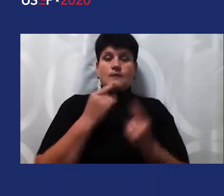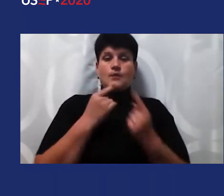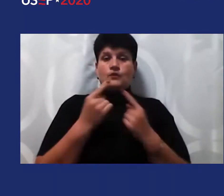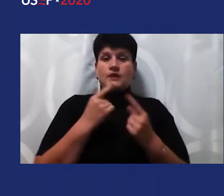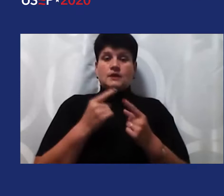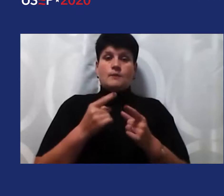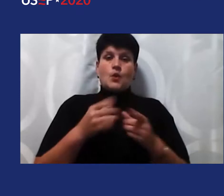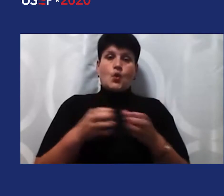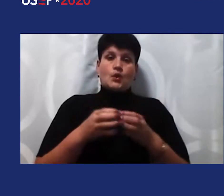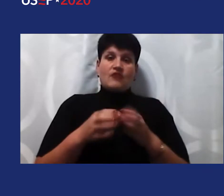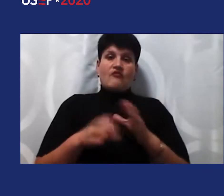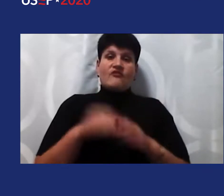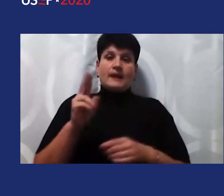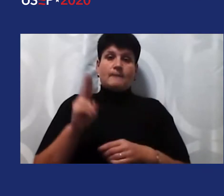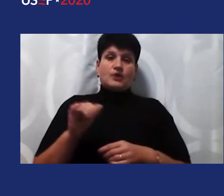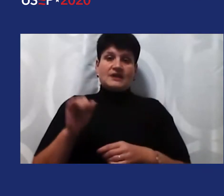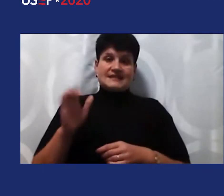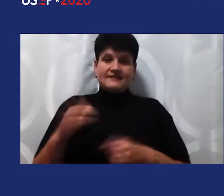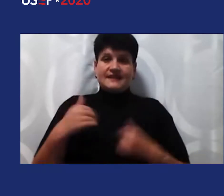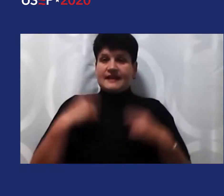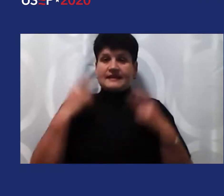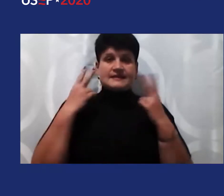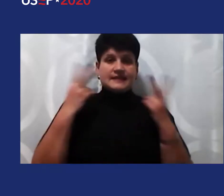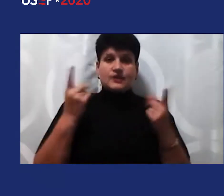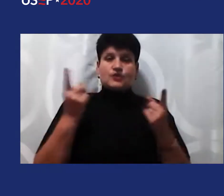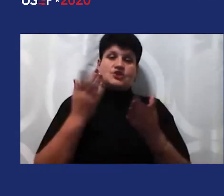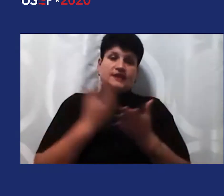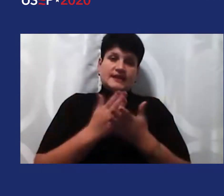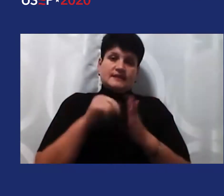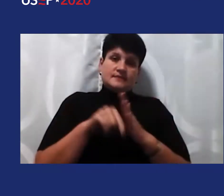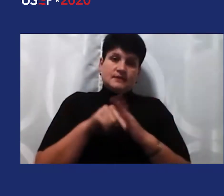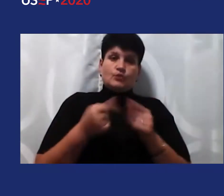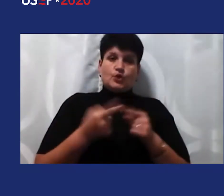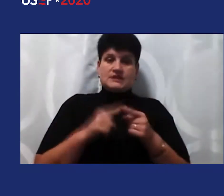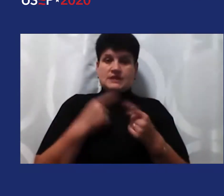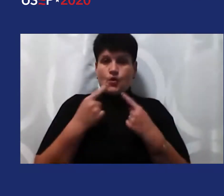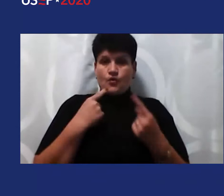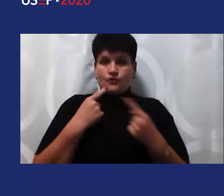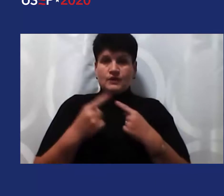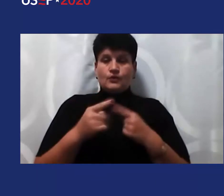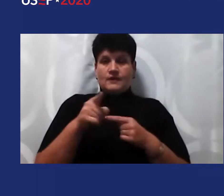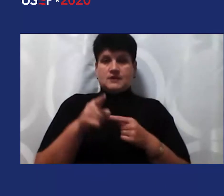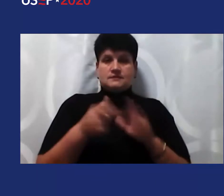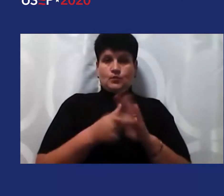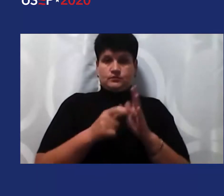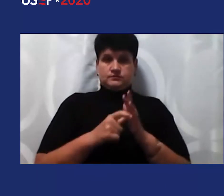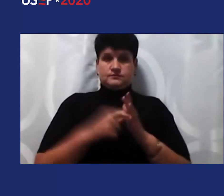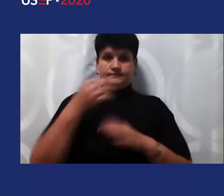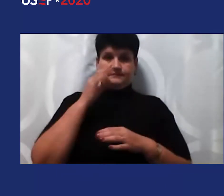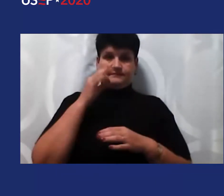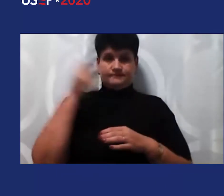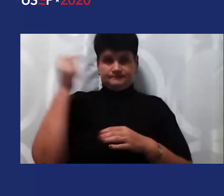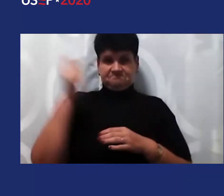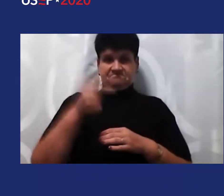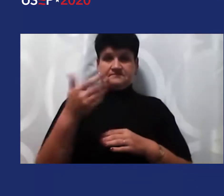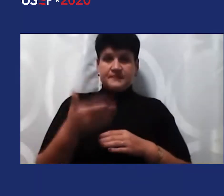consider. You asked me to discuss the electoral college here. I don't think that